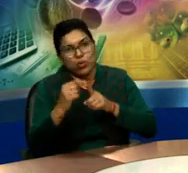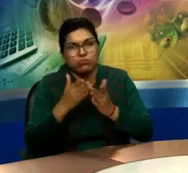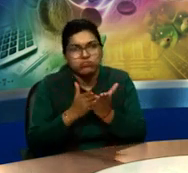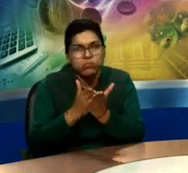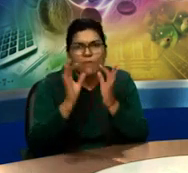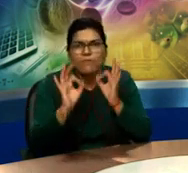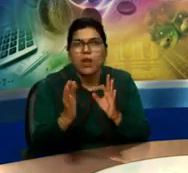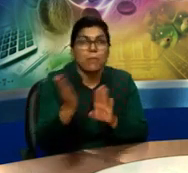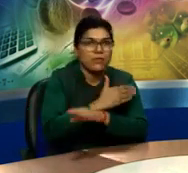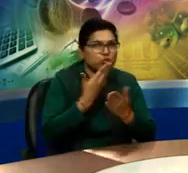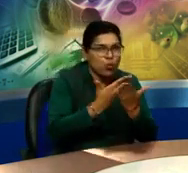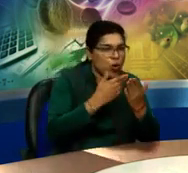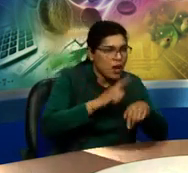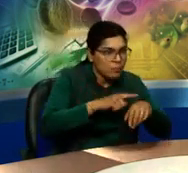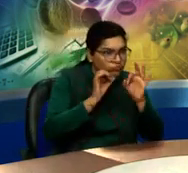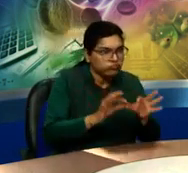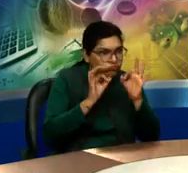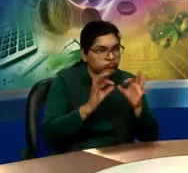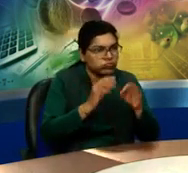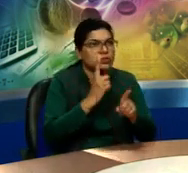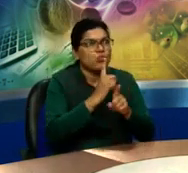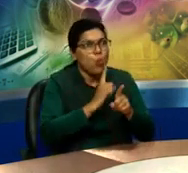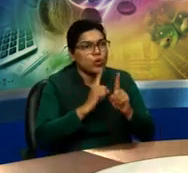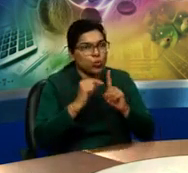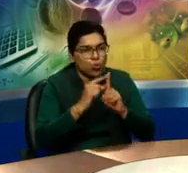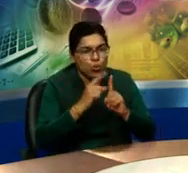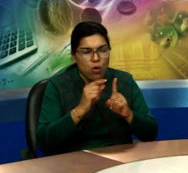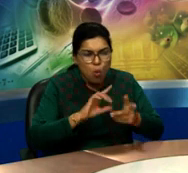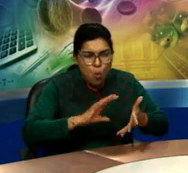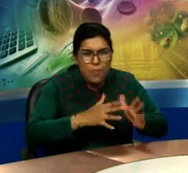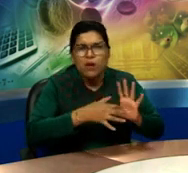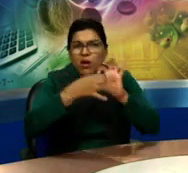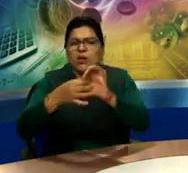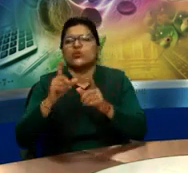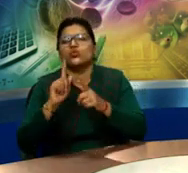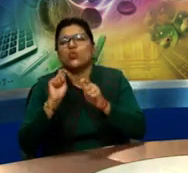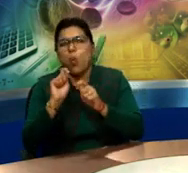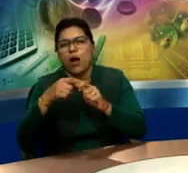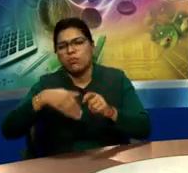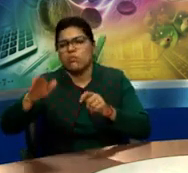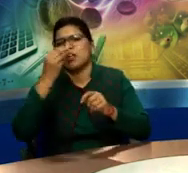through experience and informal guidance from others, they are generally developed.